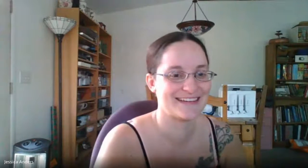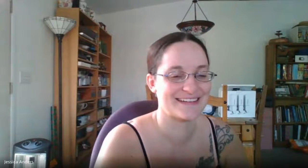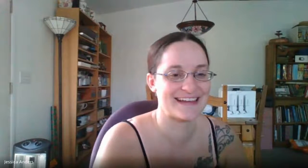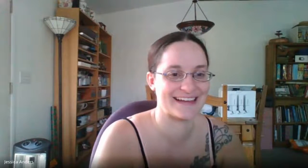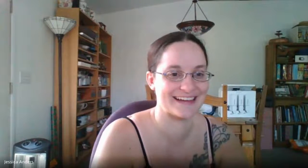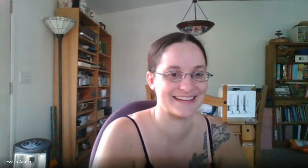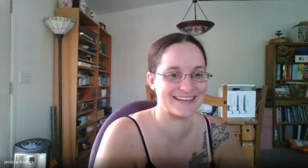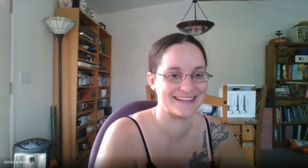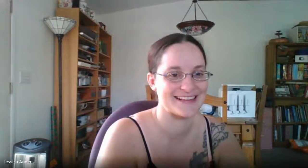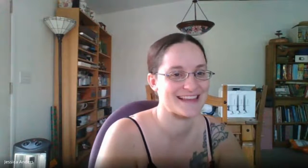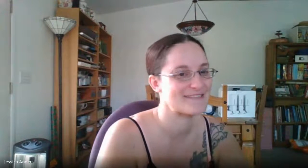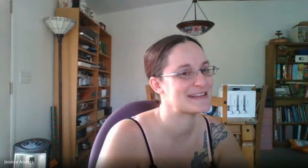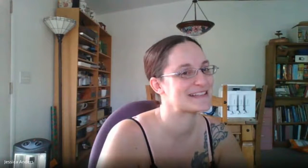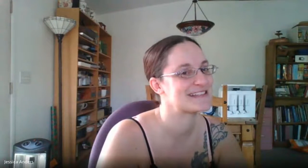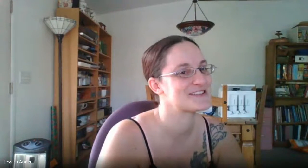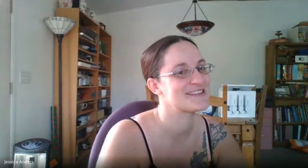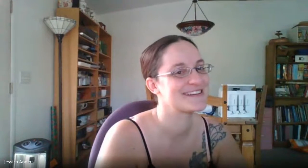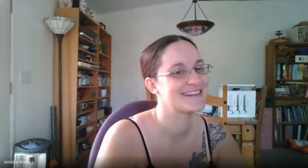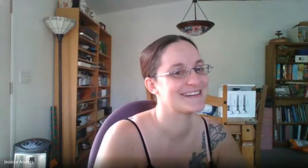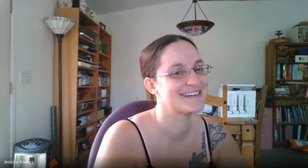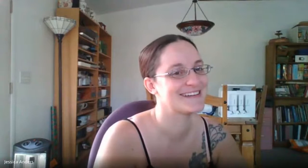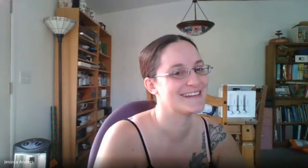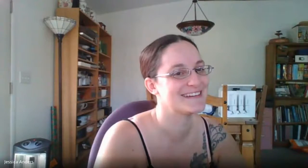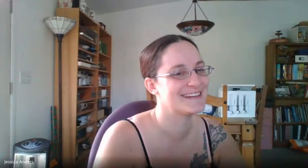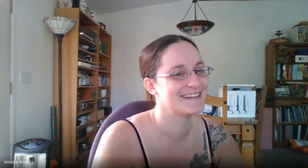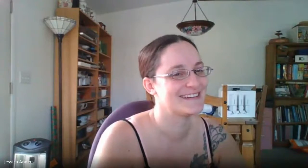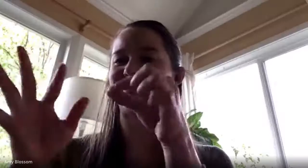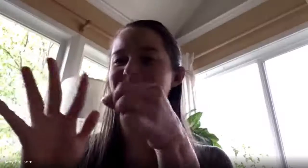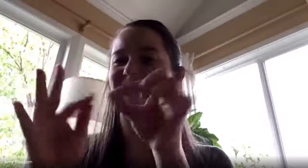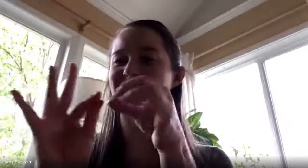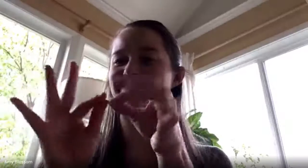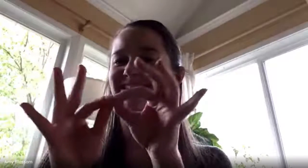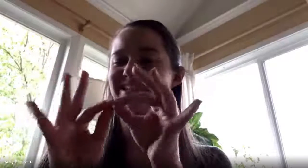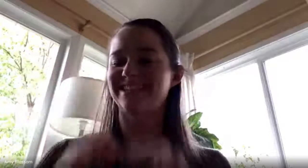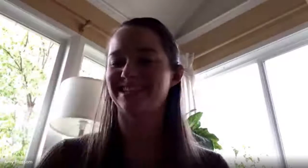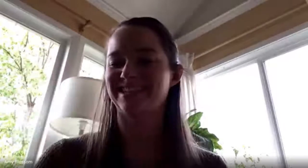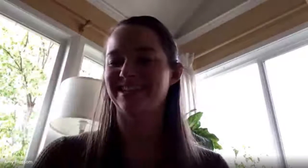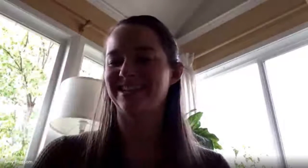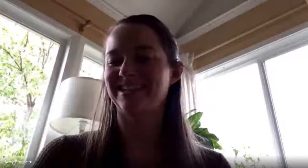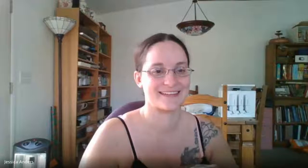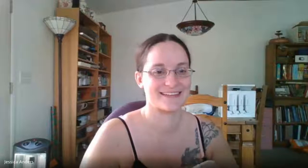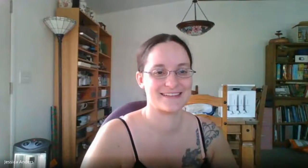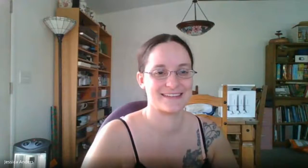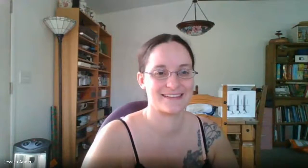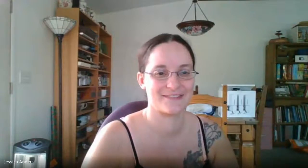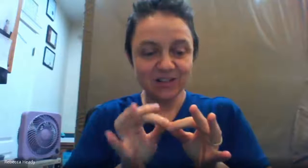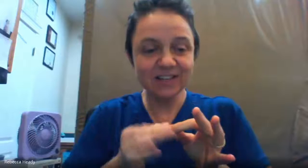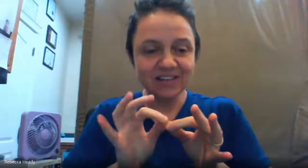I think it means teacher. I don't know what this was. Yeah. This? Good